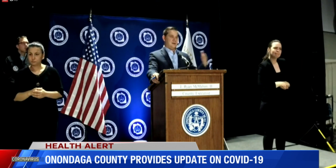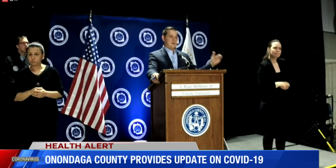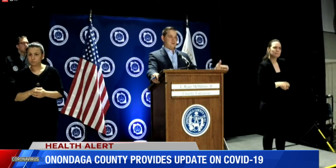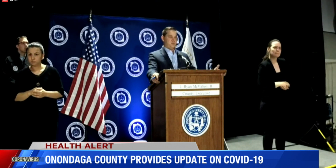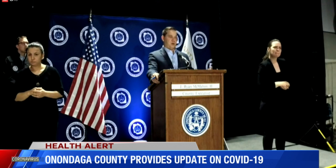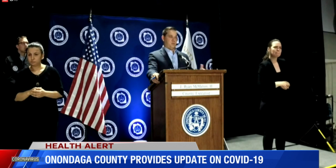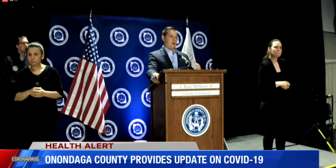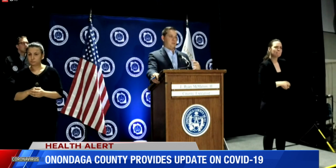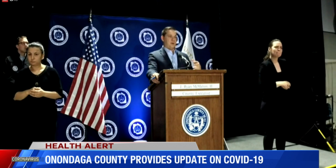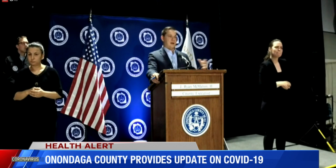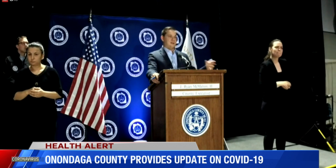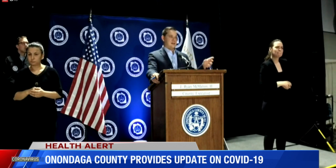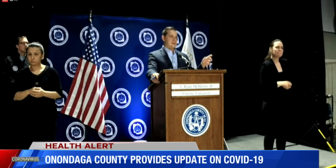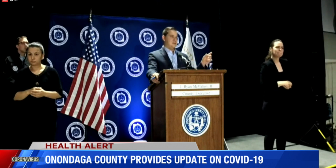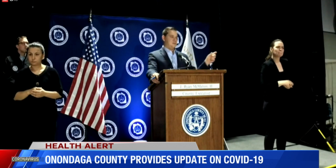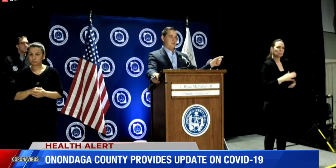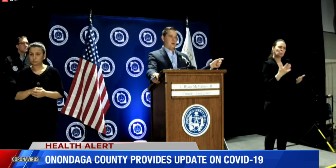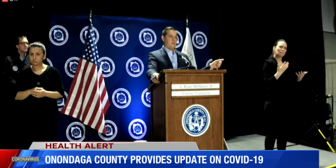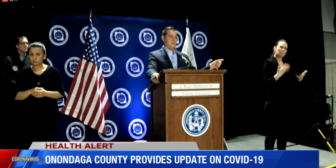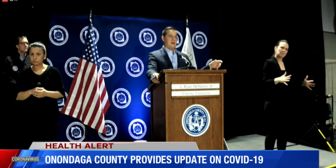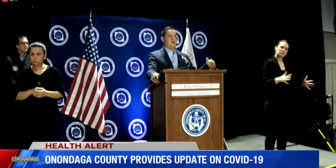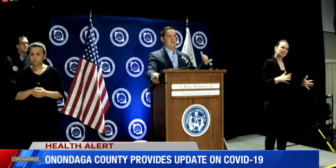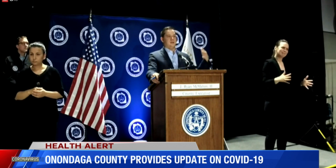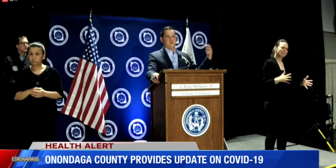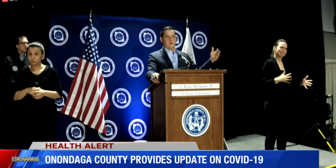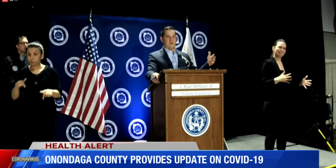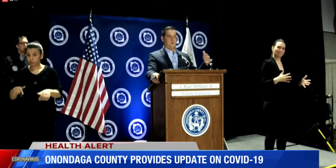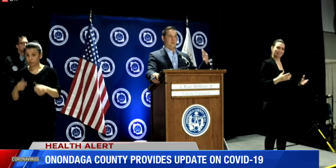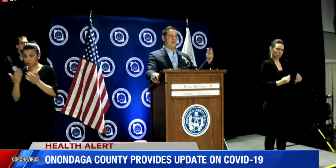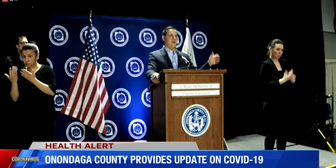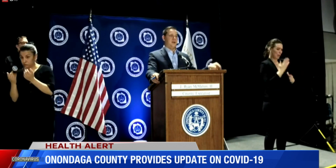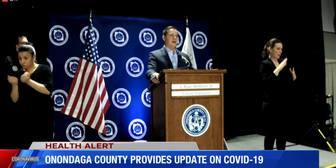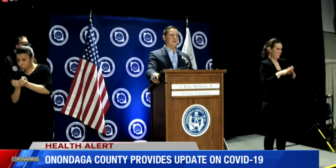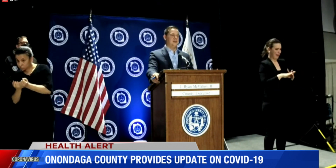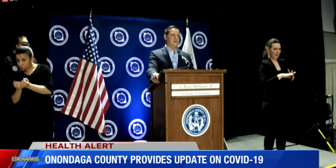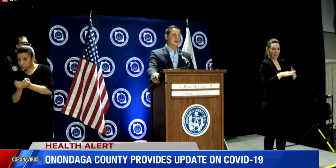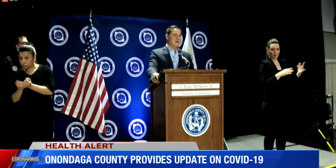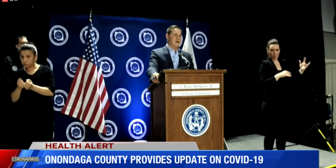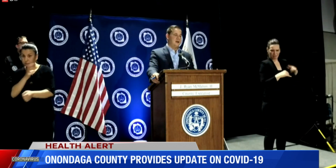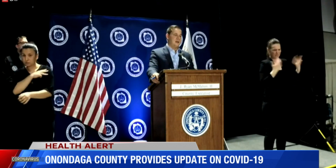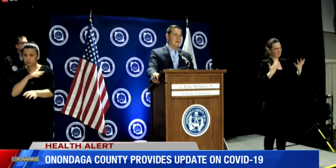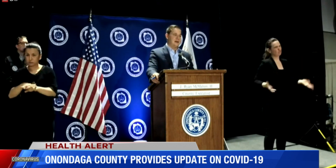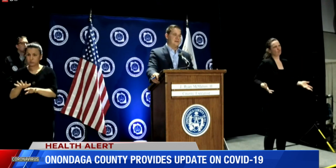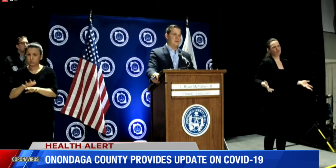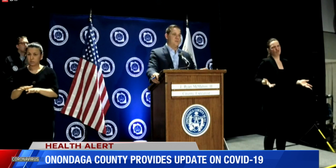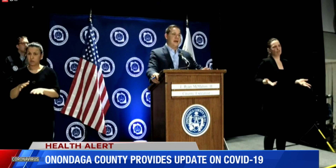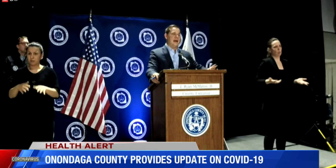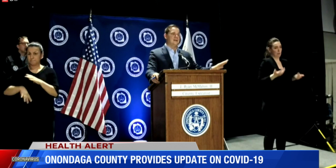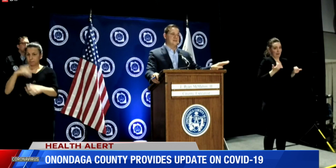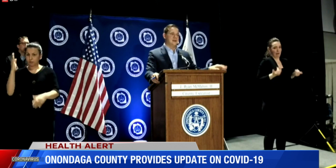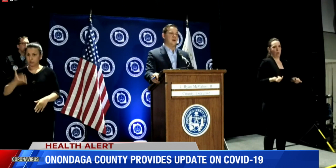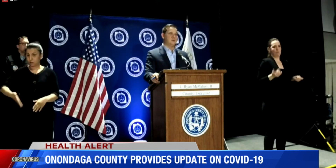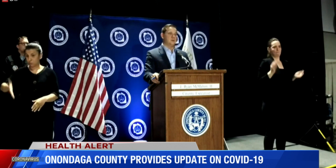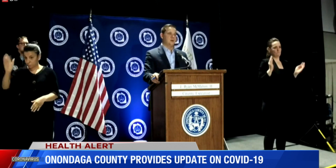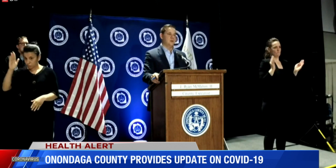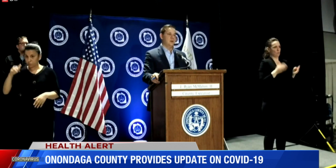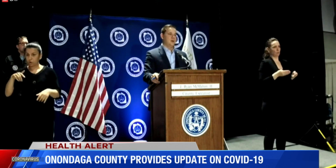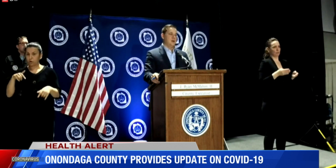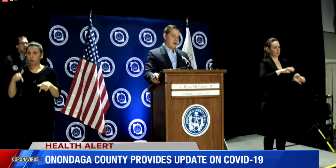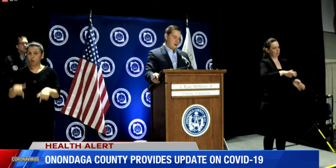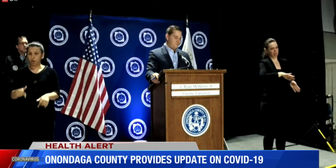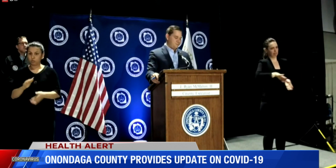that spring break process of people coming back into the community. Were they carrying anything? That's all behind us now.